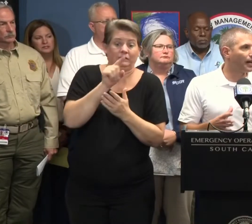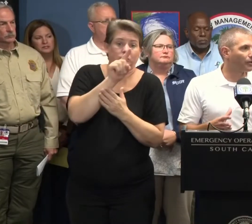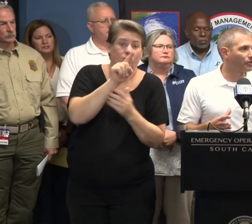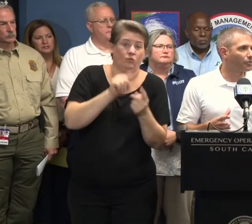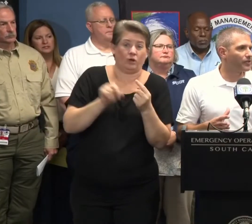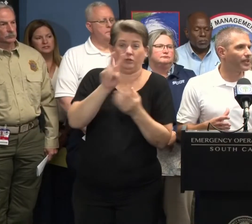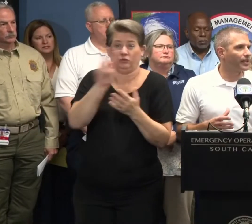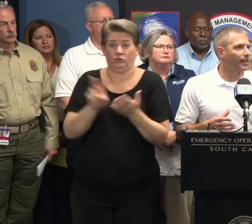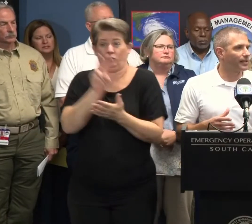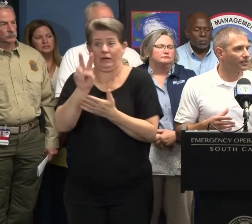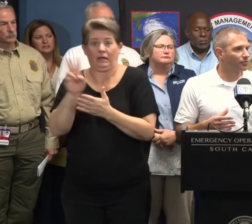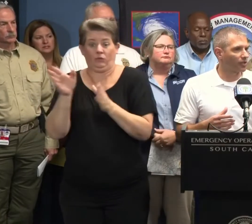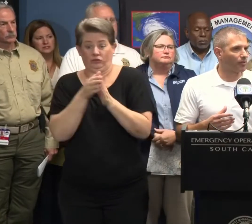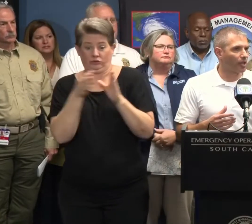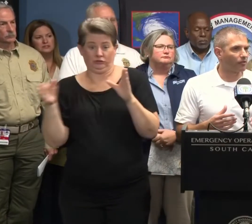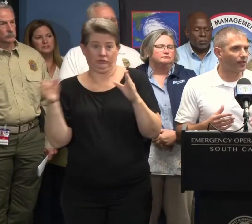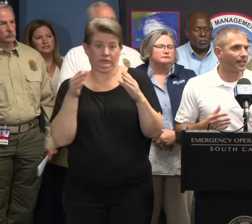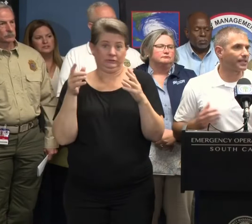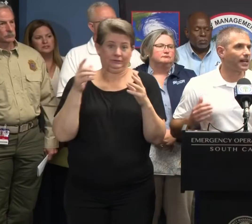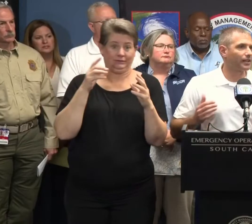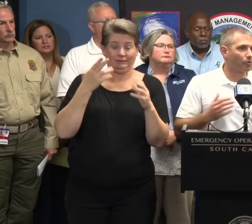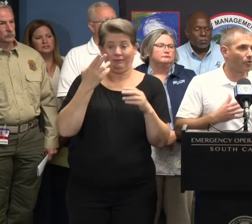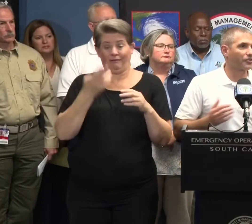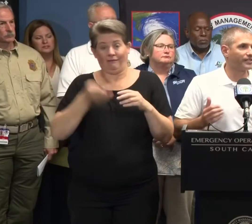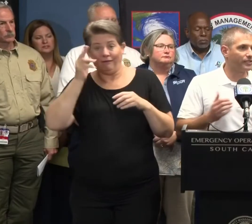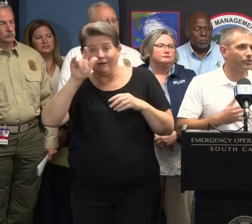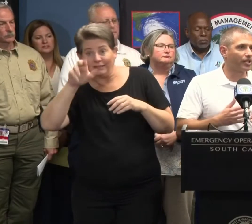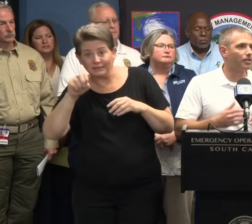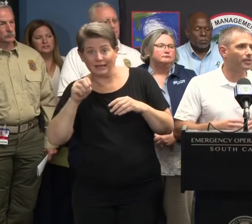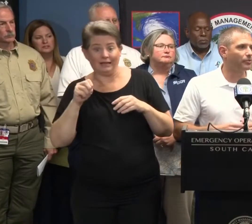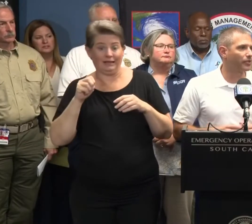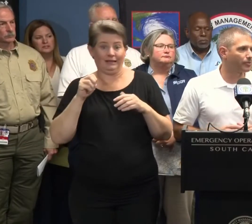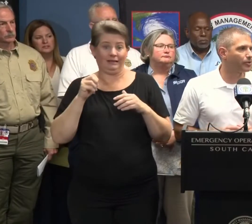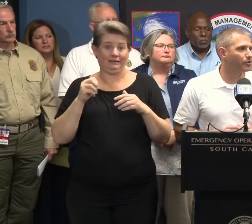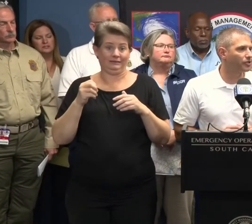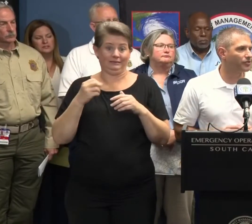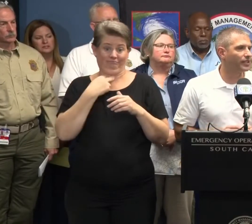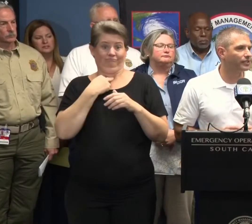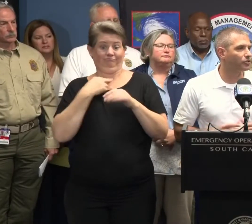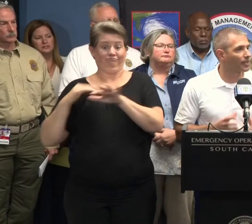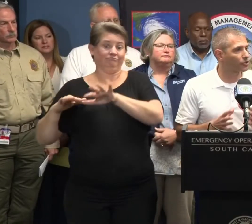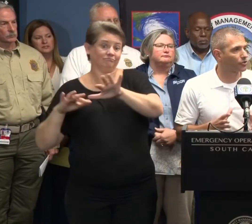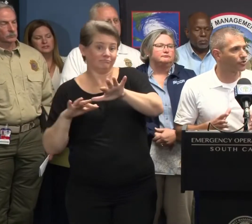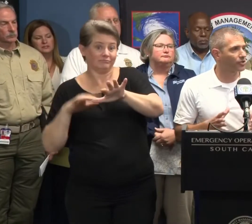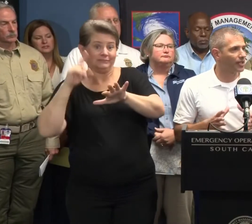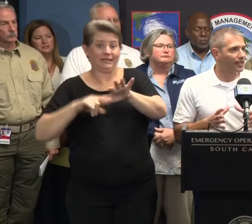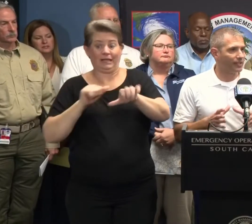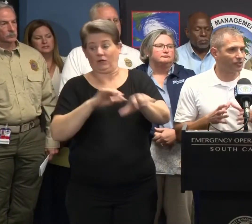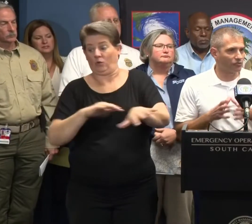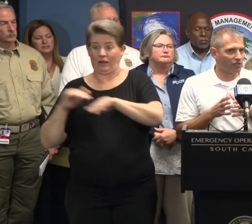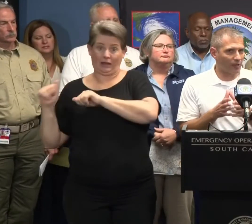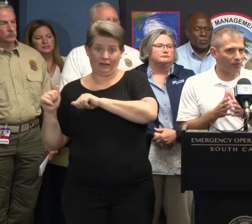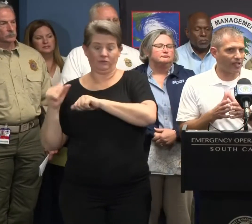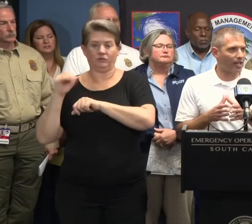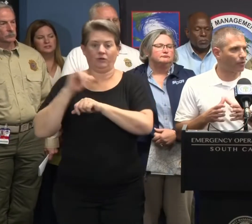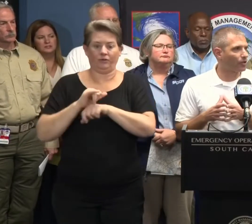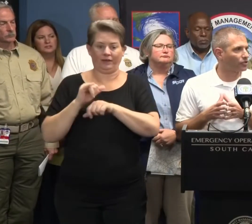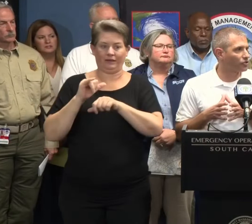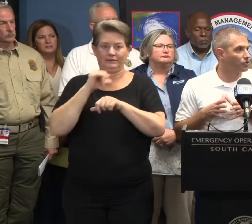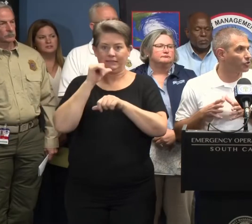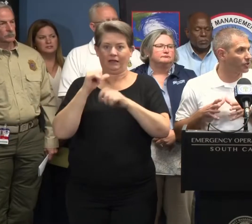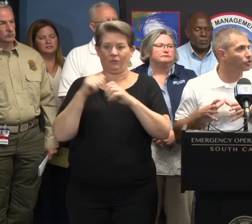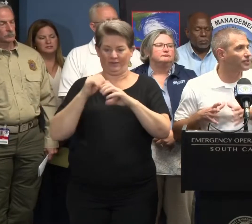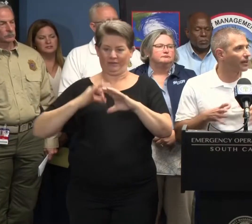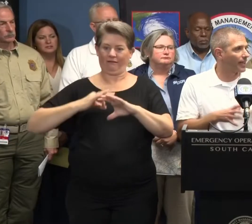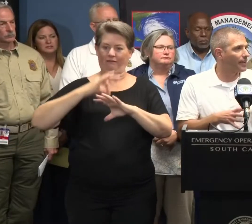to 2 hours, we think, as we're coming off of high tide and the waters continue to come in with the approach of Ian. So that surge isn't right with the eye wall,